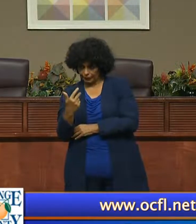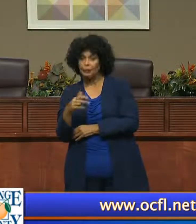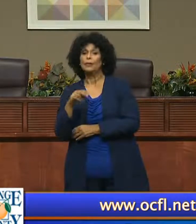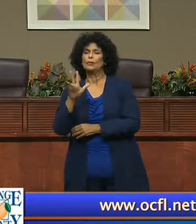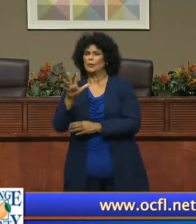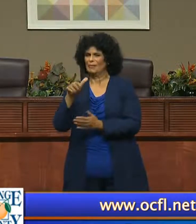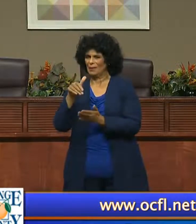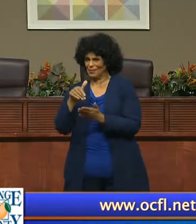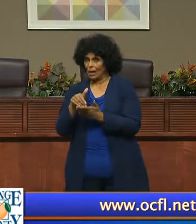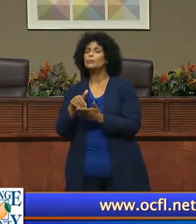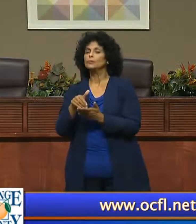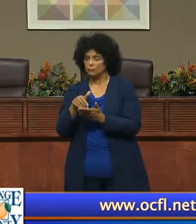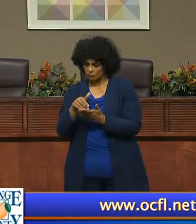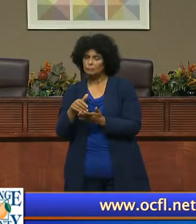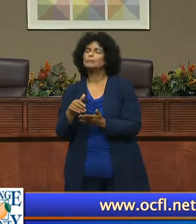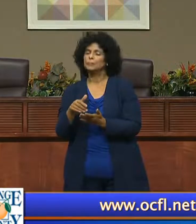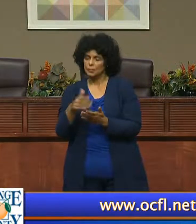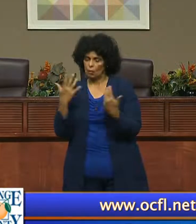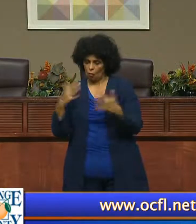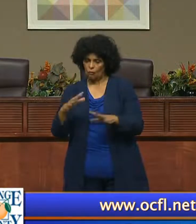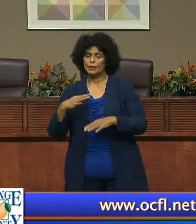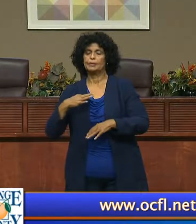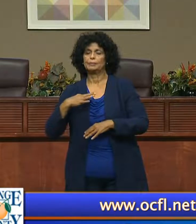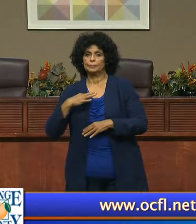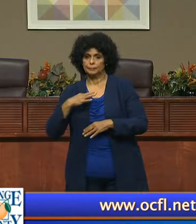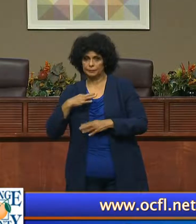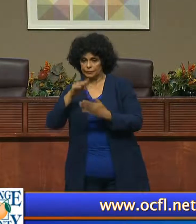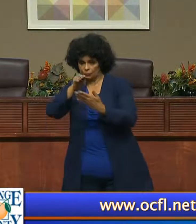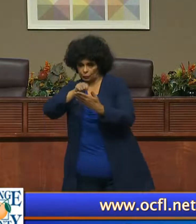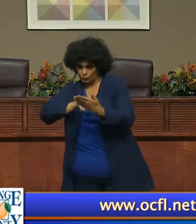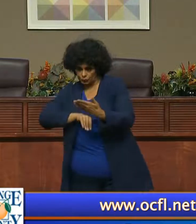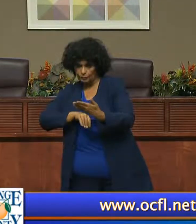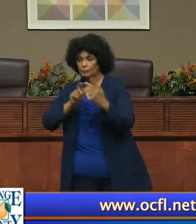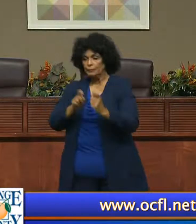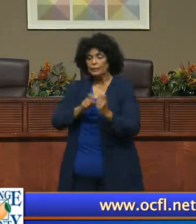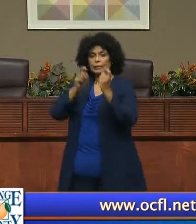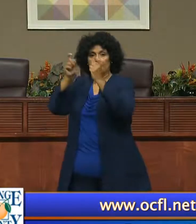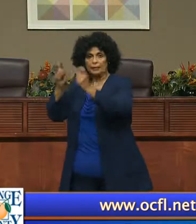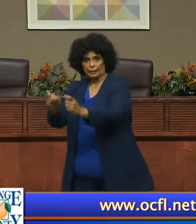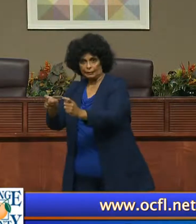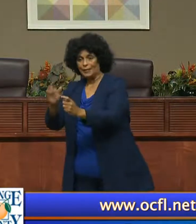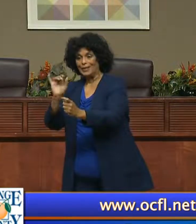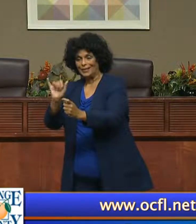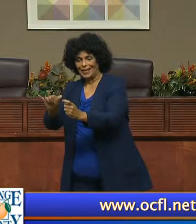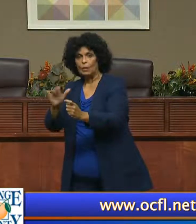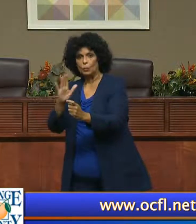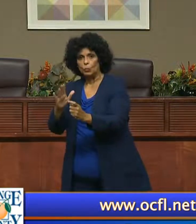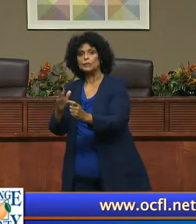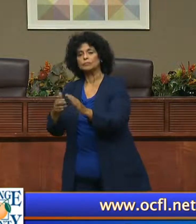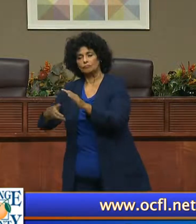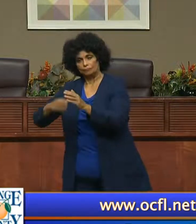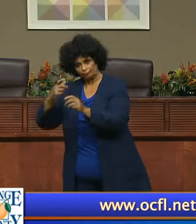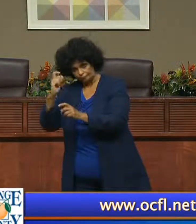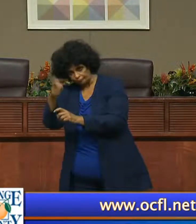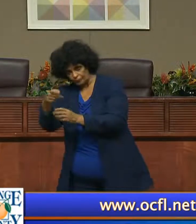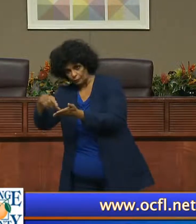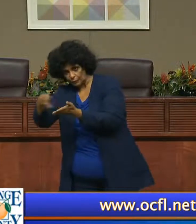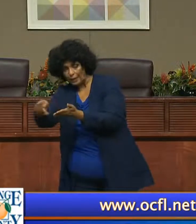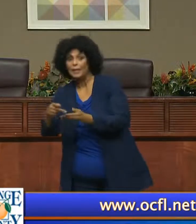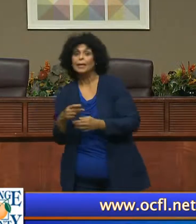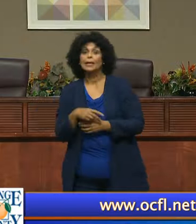to the Controller's Office for payments. The CARES program will be processing another 5,000